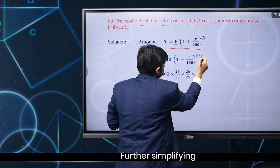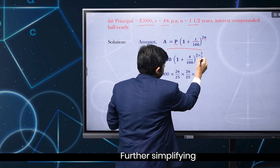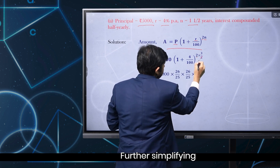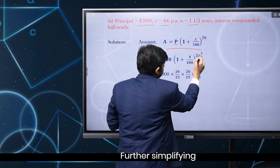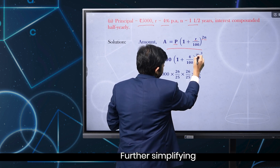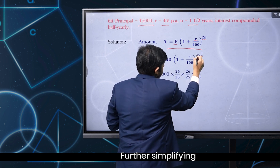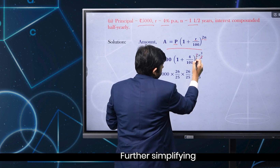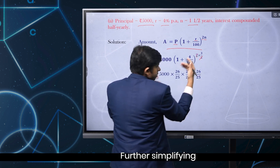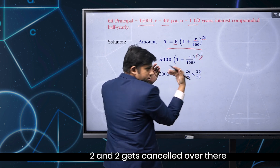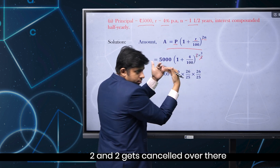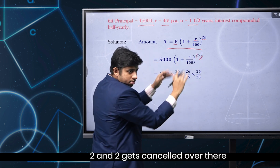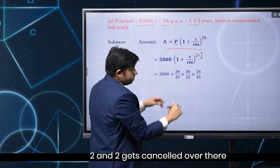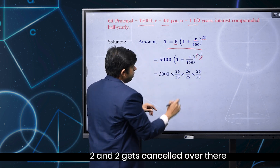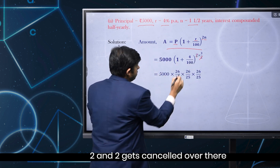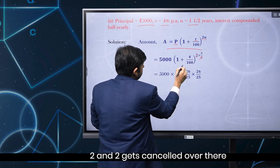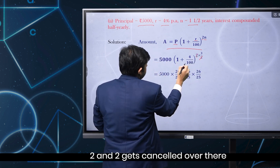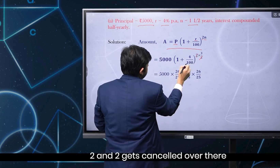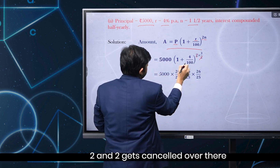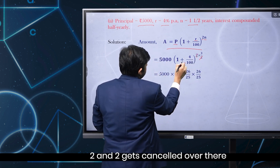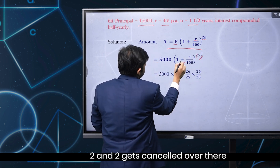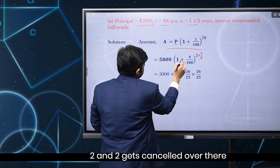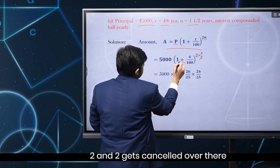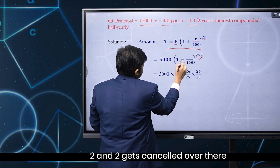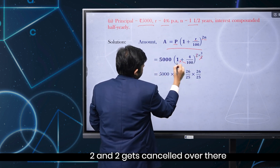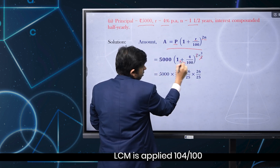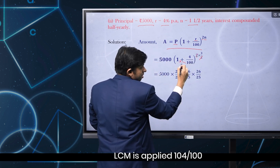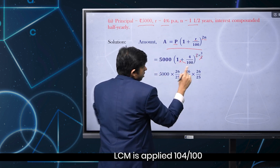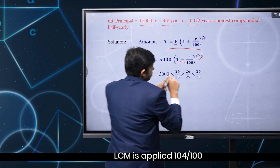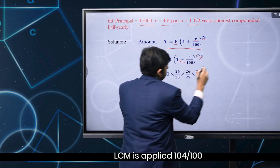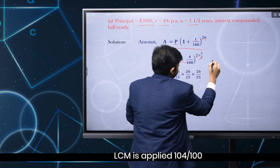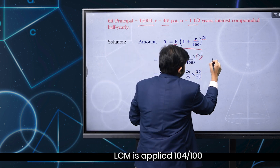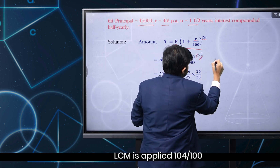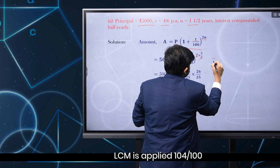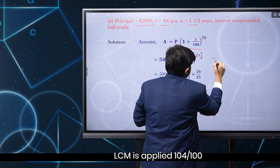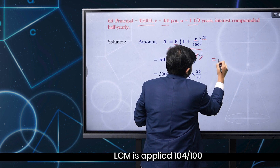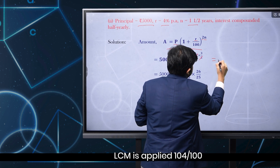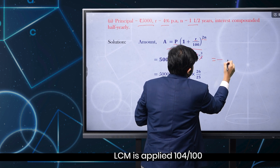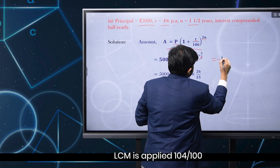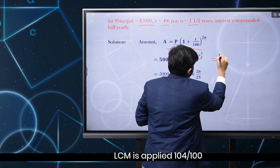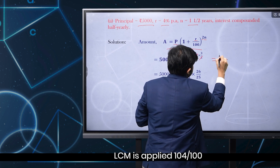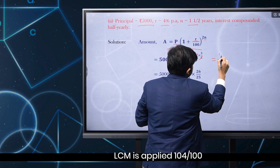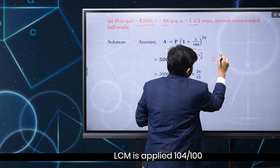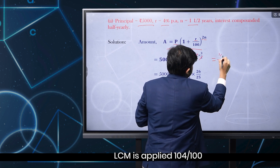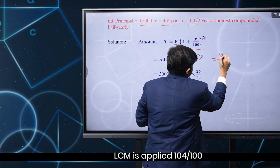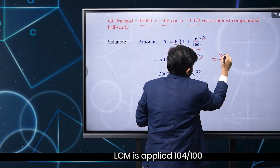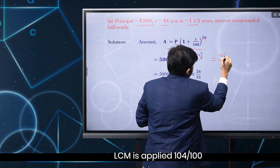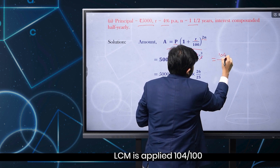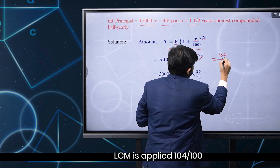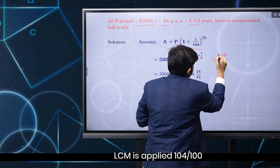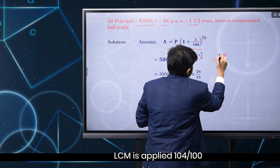Further simplifying, 2 and 2 gets cancelled over there. LCM is applied, 104 by 100 .